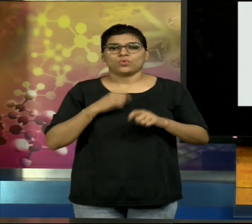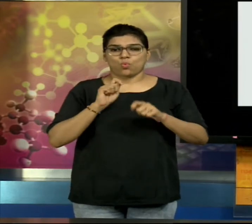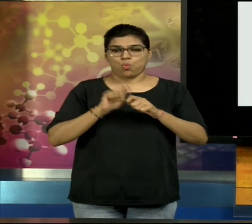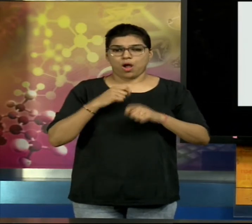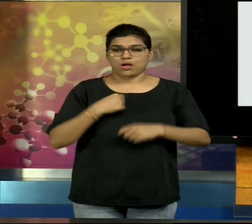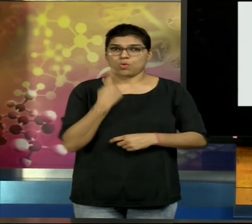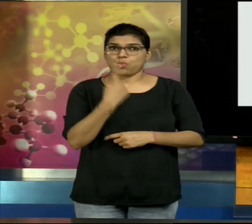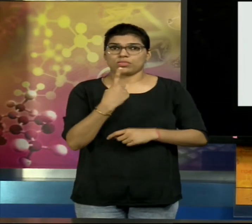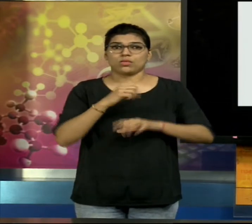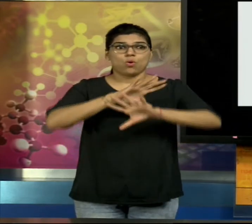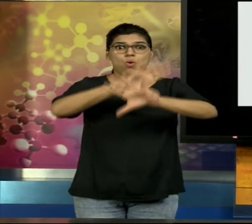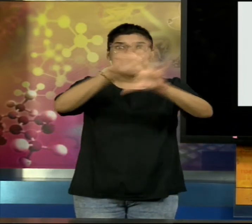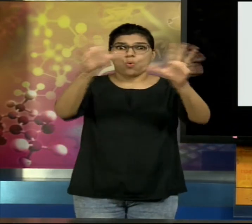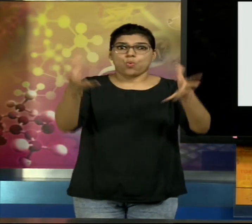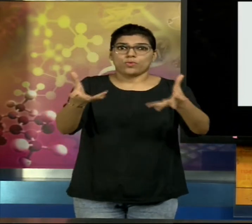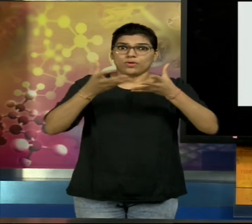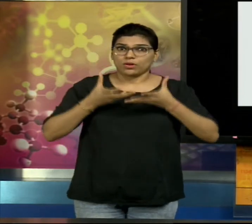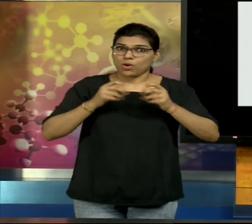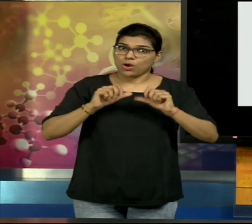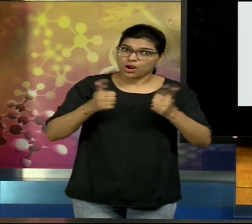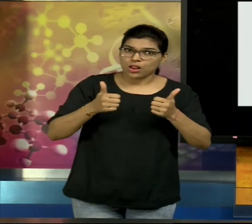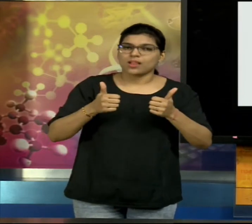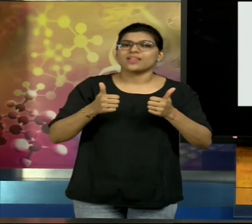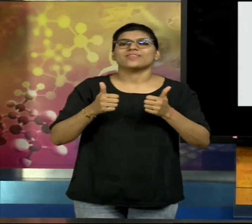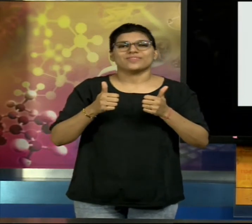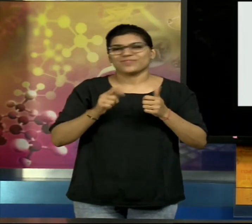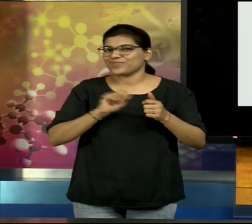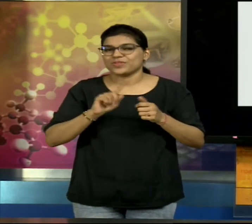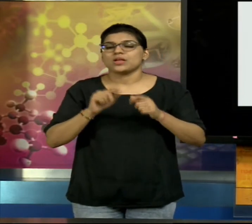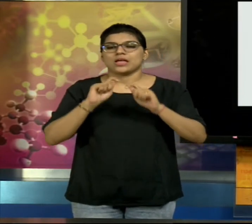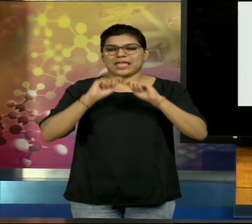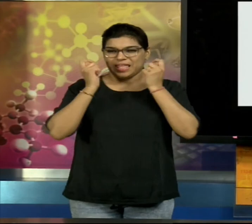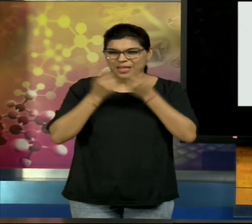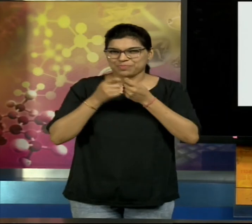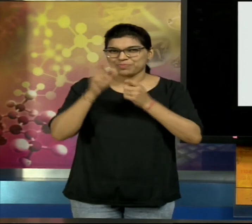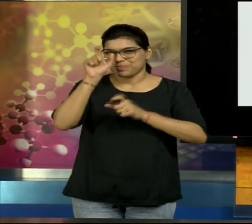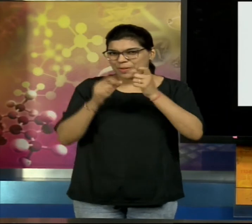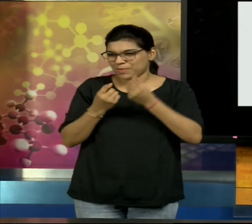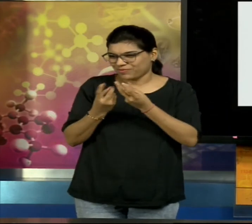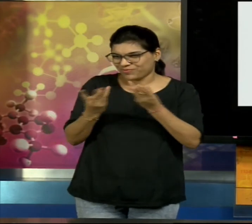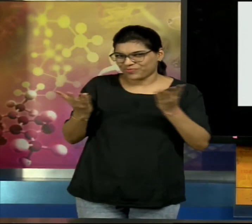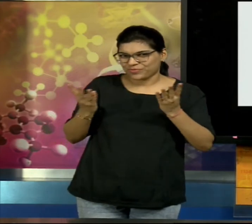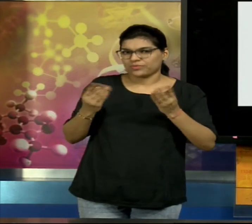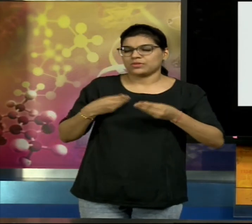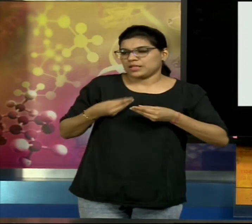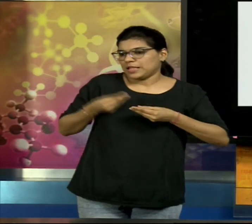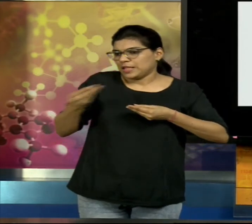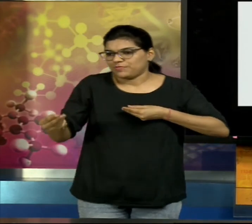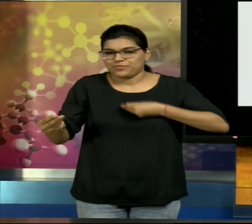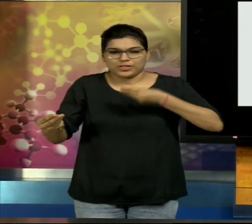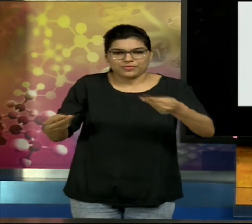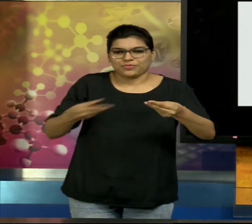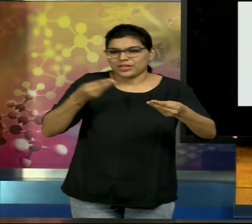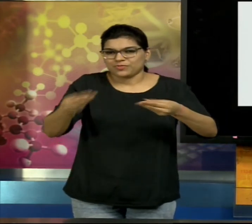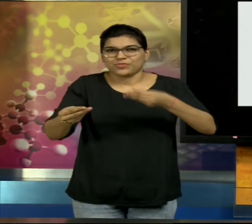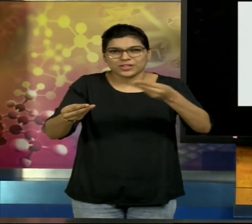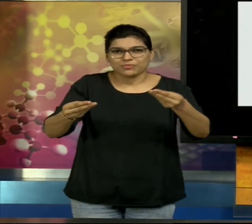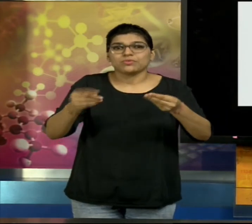Just for example, in case we have set up a business and all work do we do our, for our own only? No. We distribute